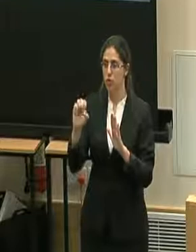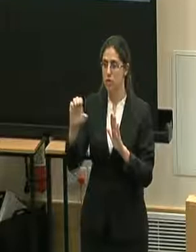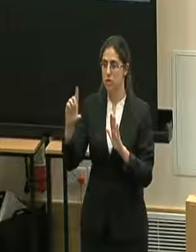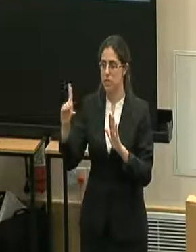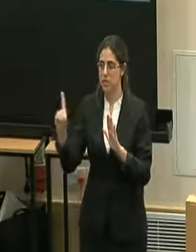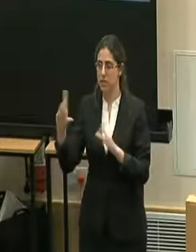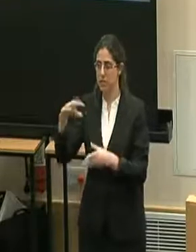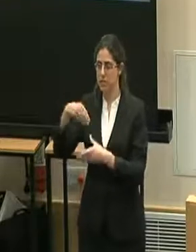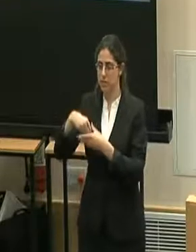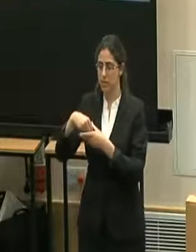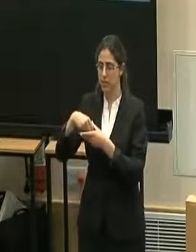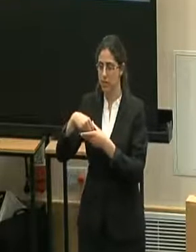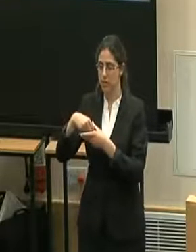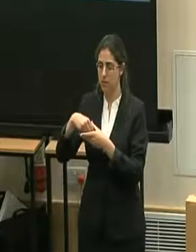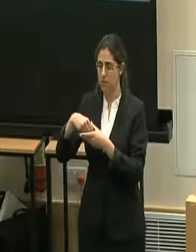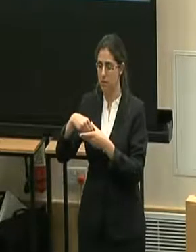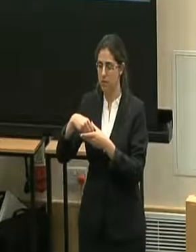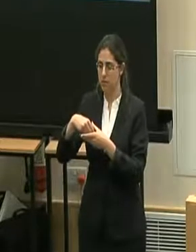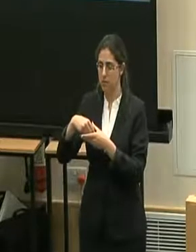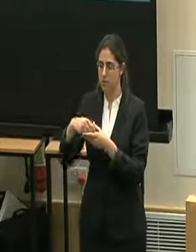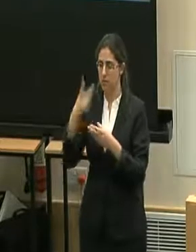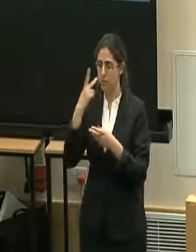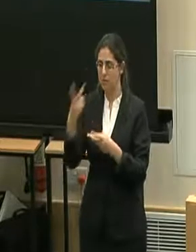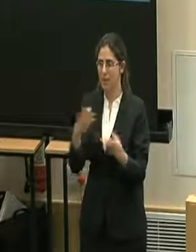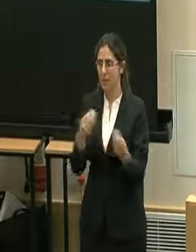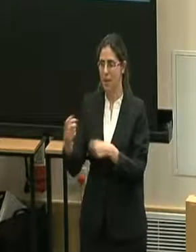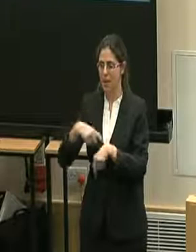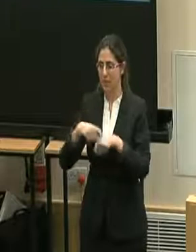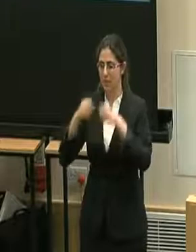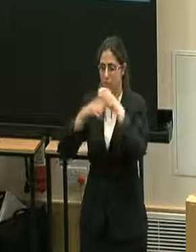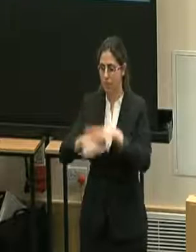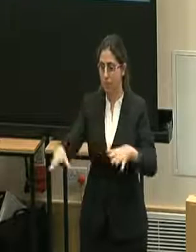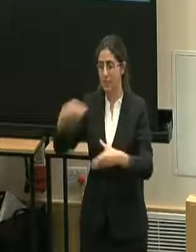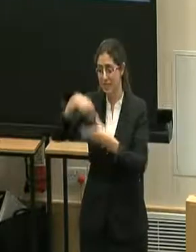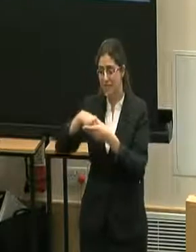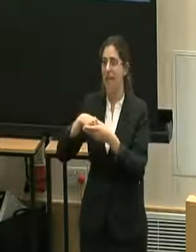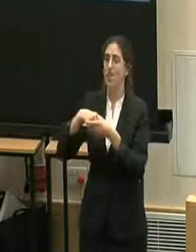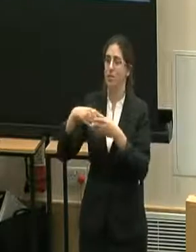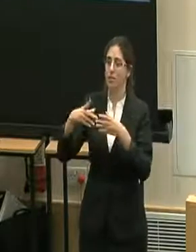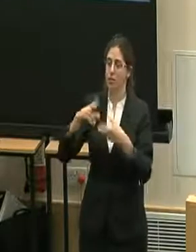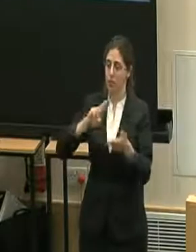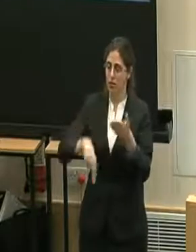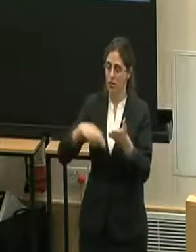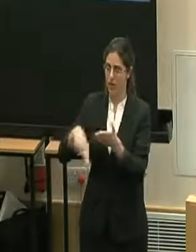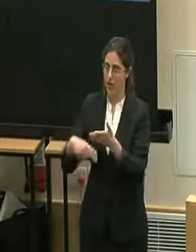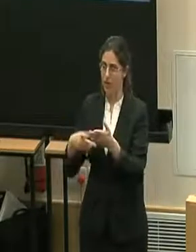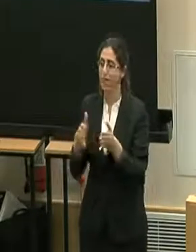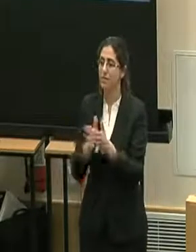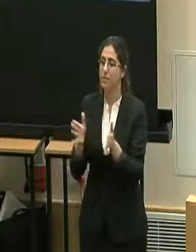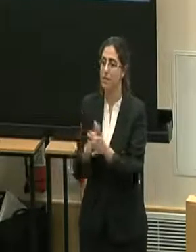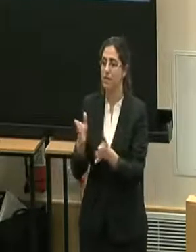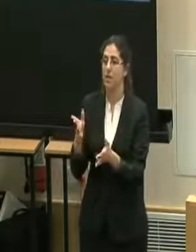convention. It is a phrase that explains the comparative standard of